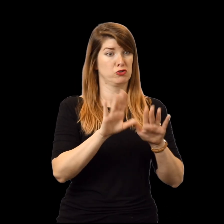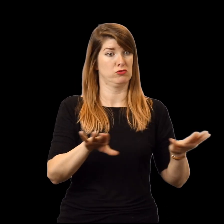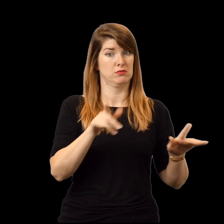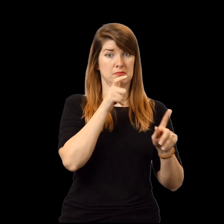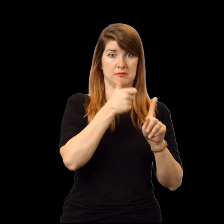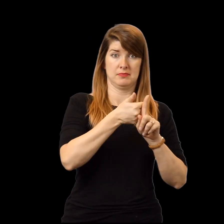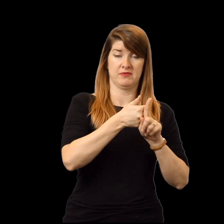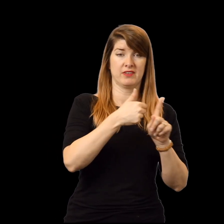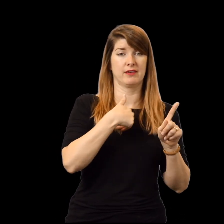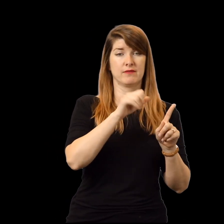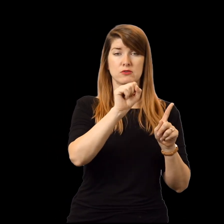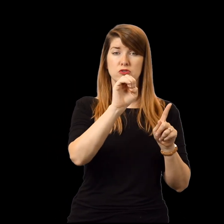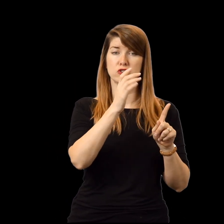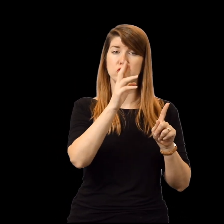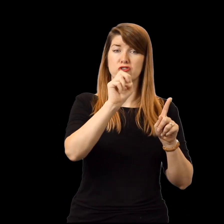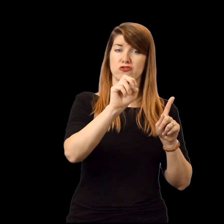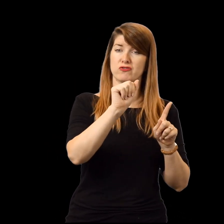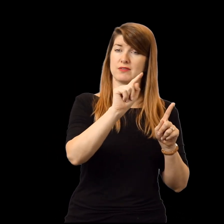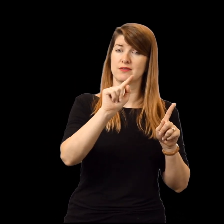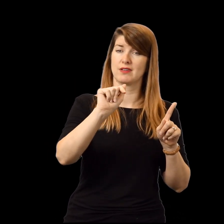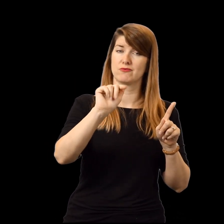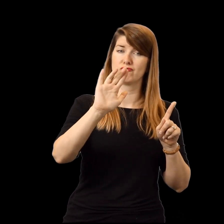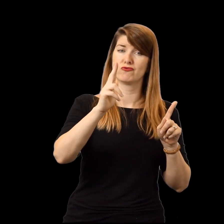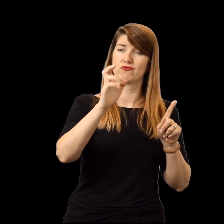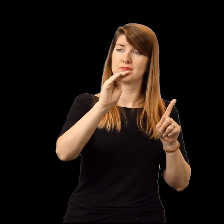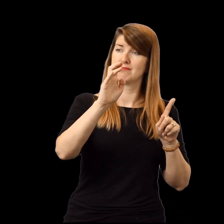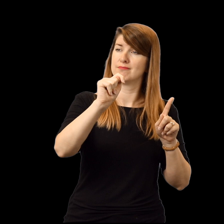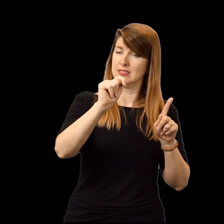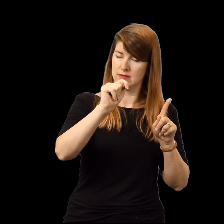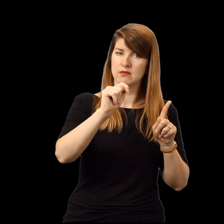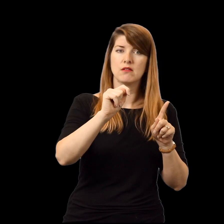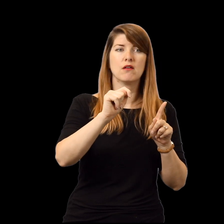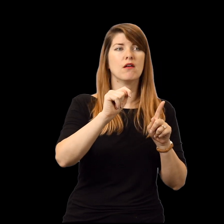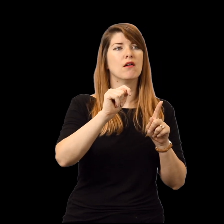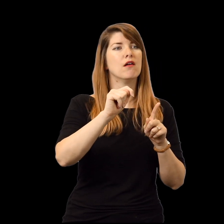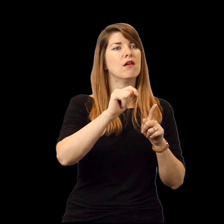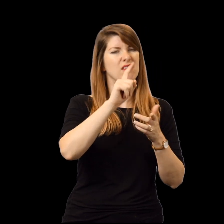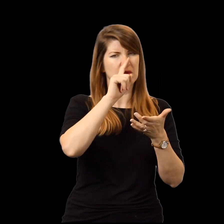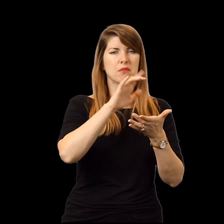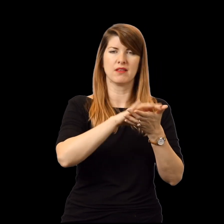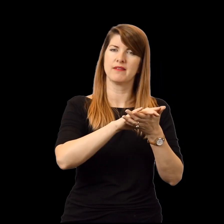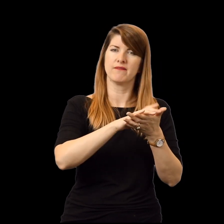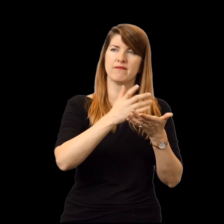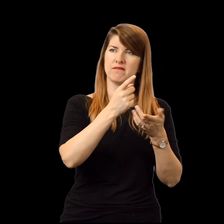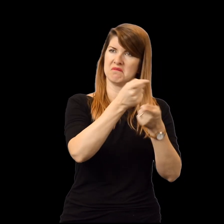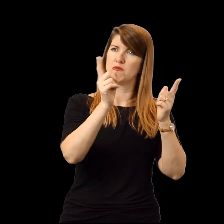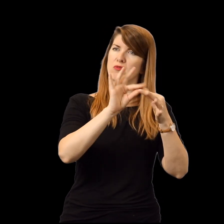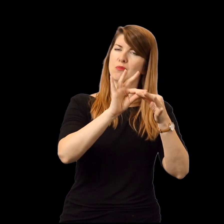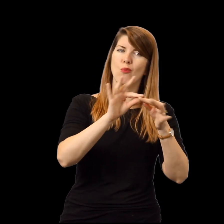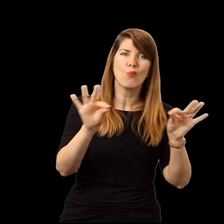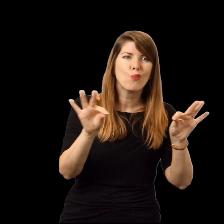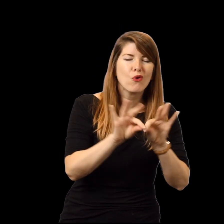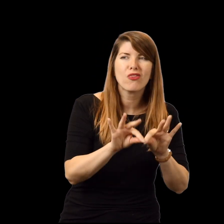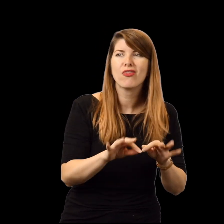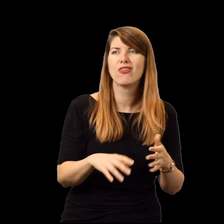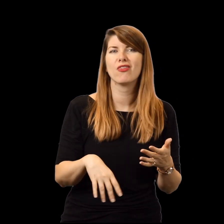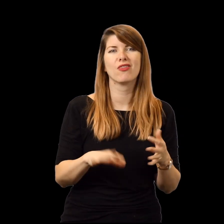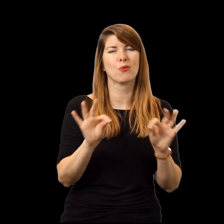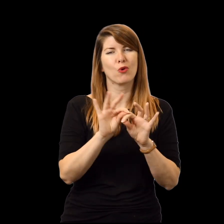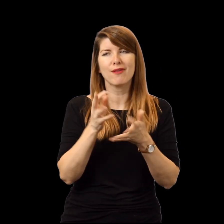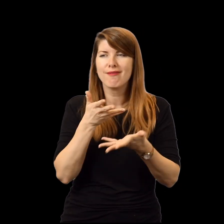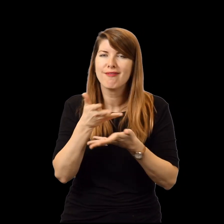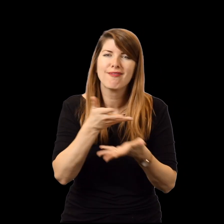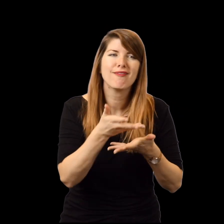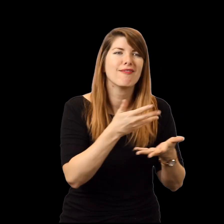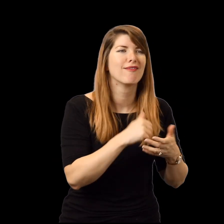And children with secure attachment patterns develop a belief that relationships are worthwhile, they're worth engaging